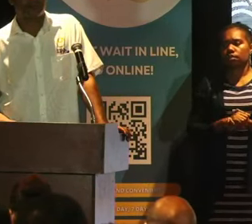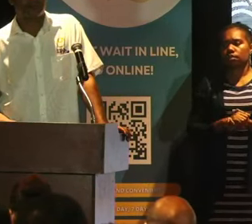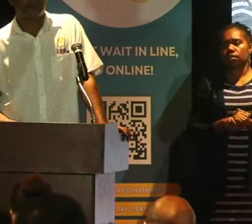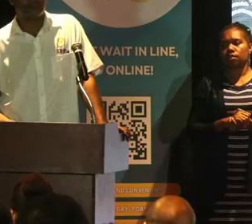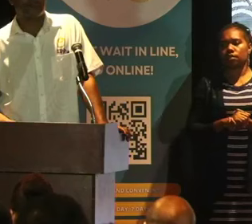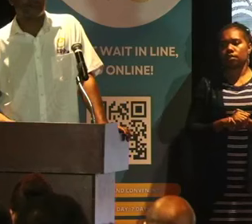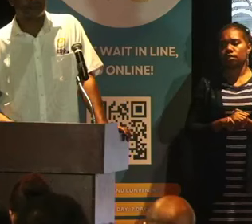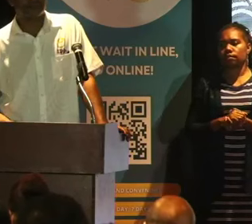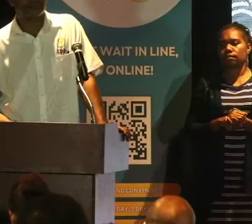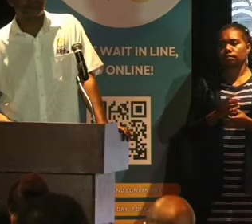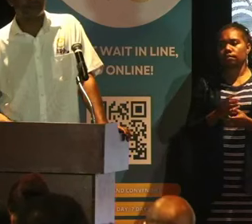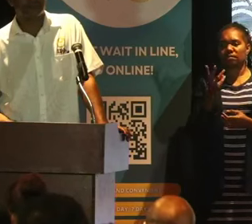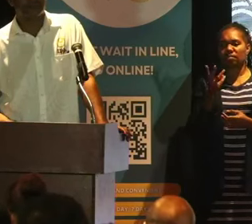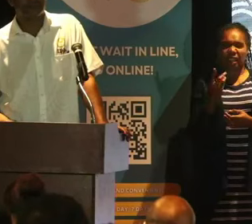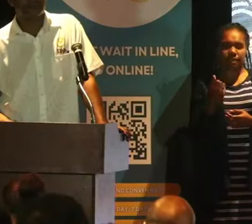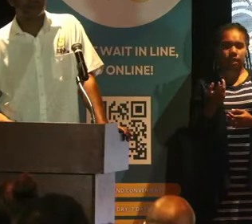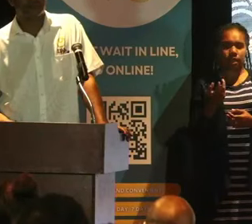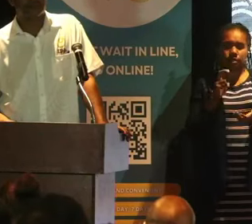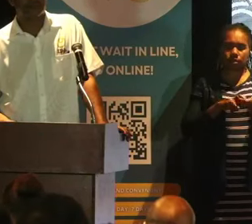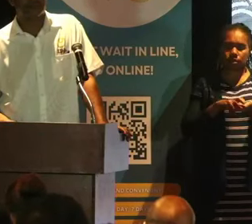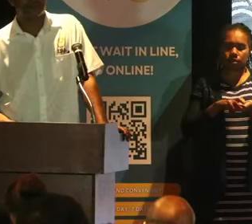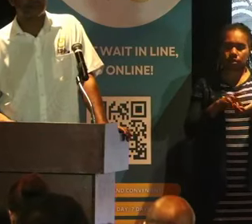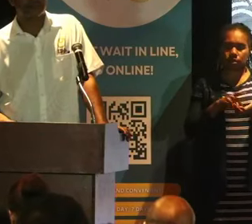an association, and then you also mentioned